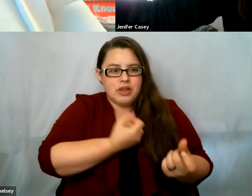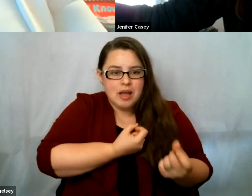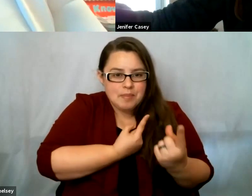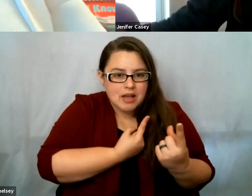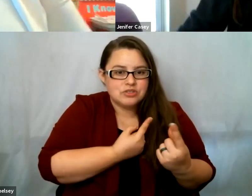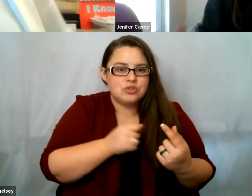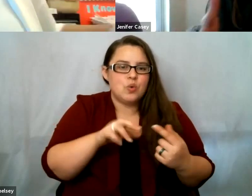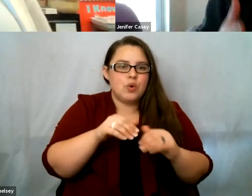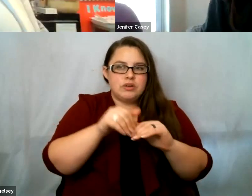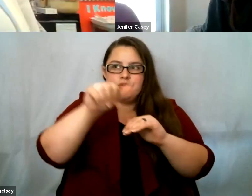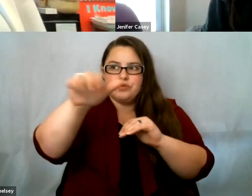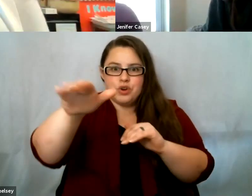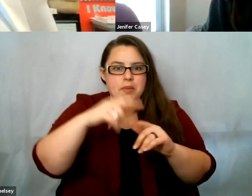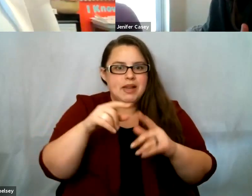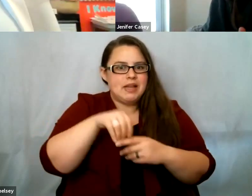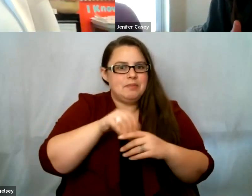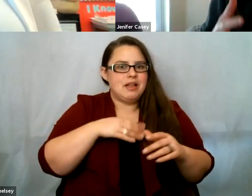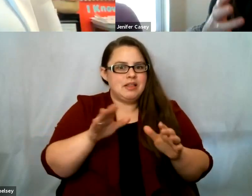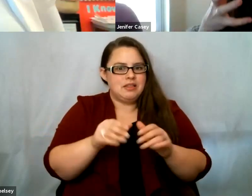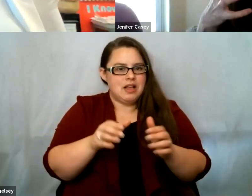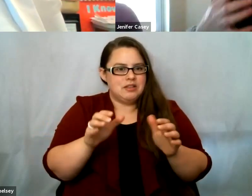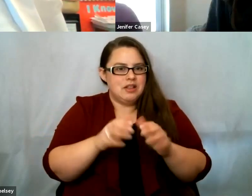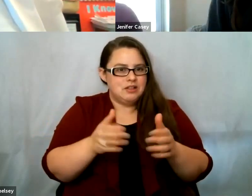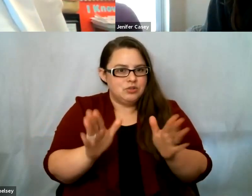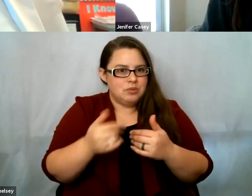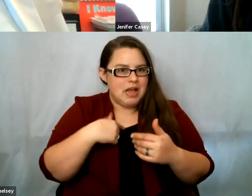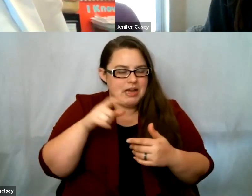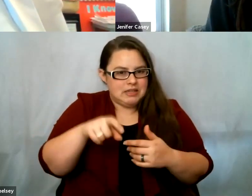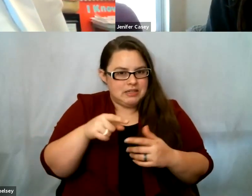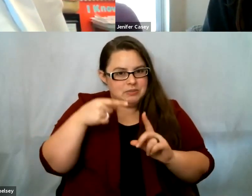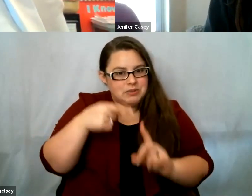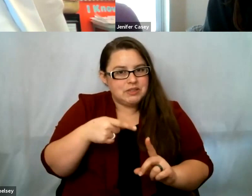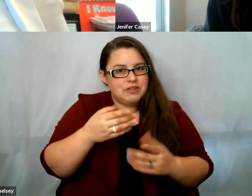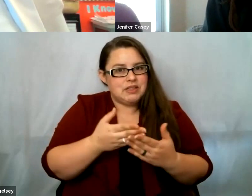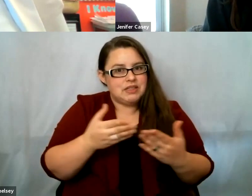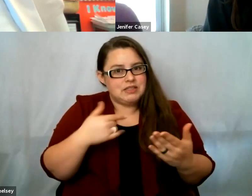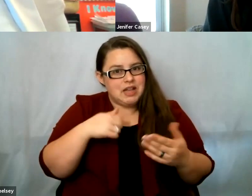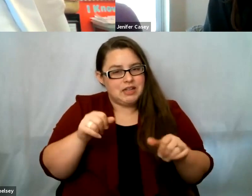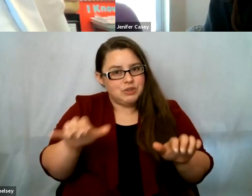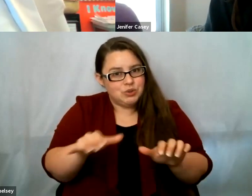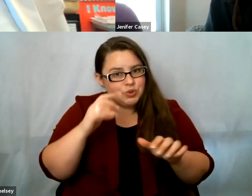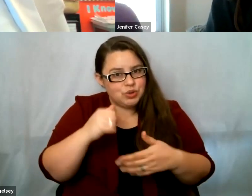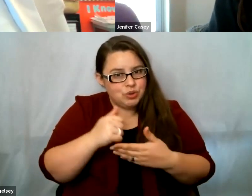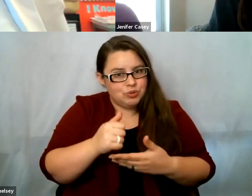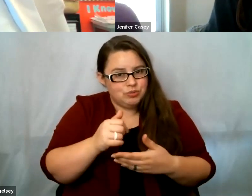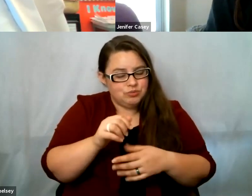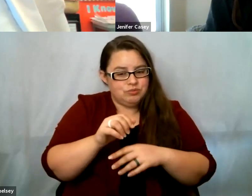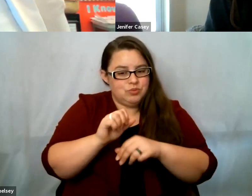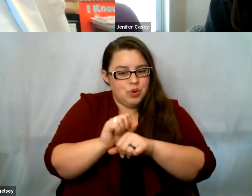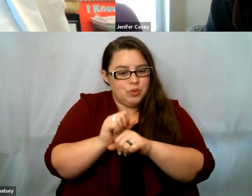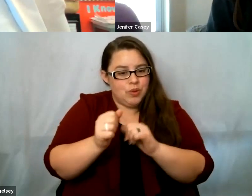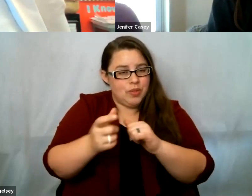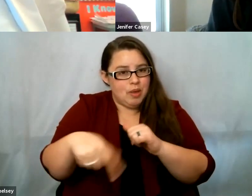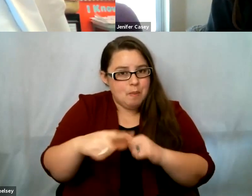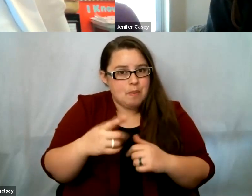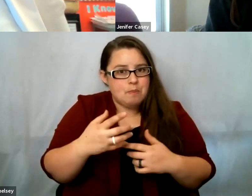can refer them, but within my class, like very specifically things that I can do to work with them and help them and how to approach them